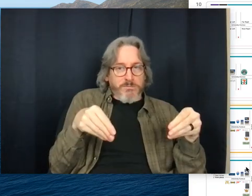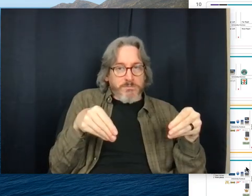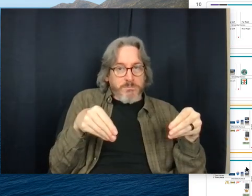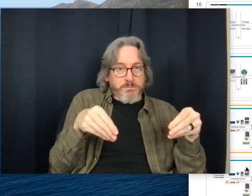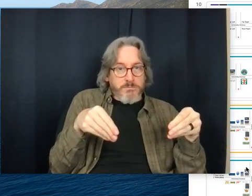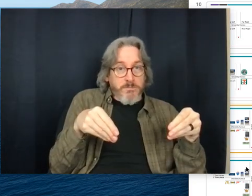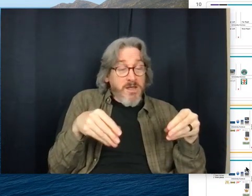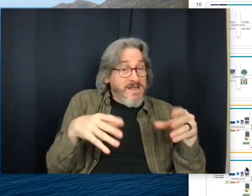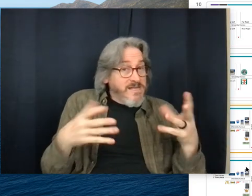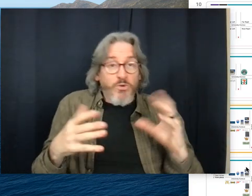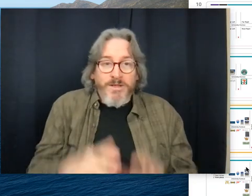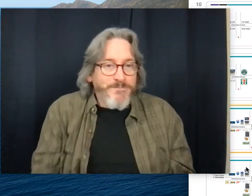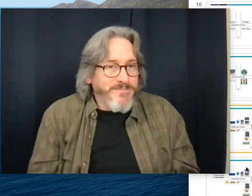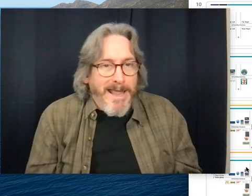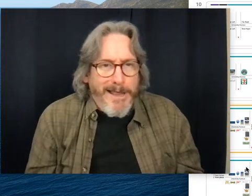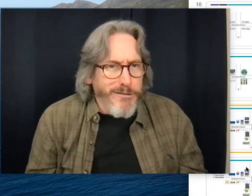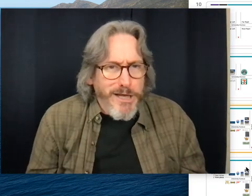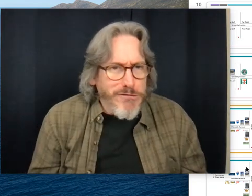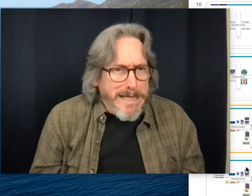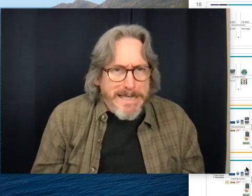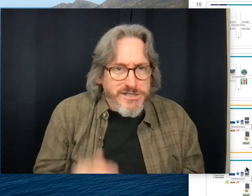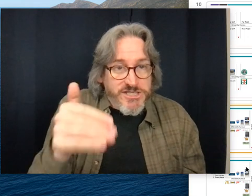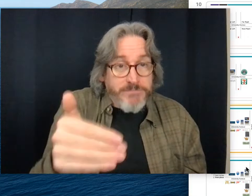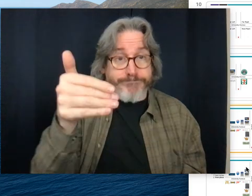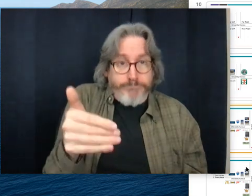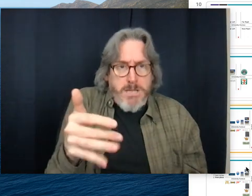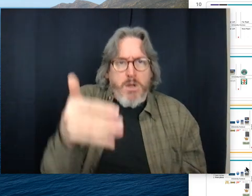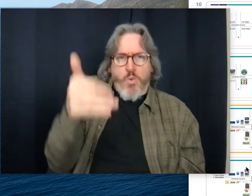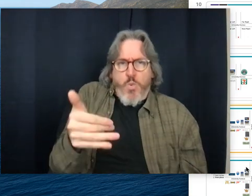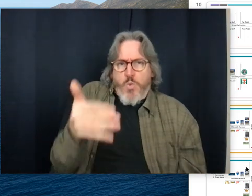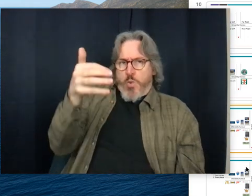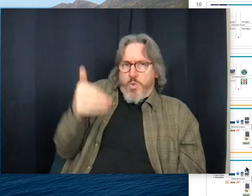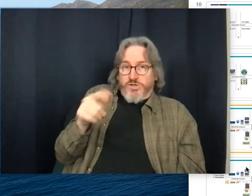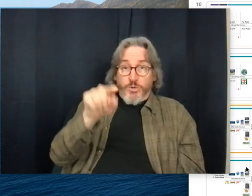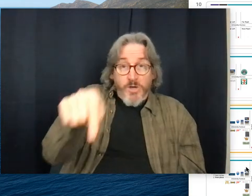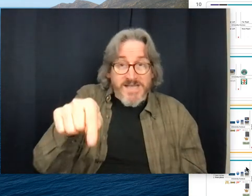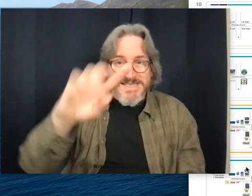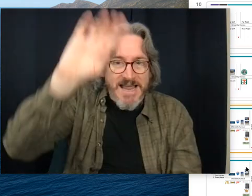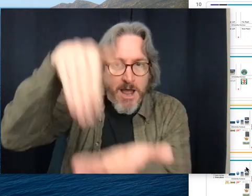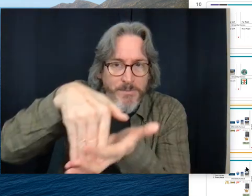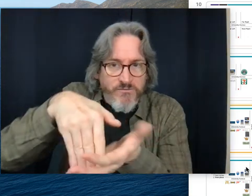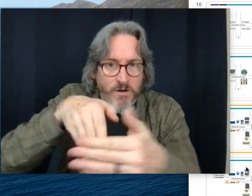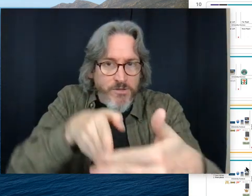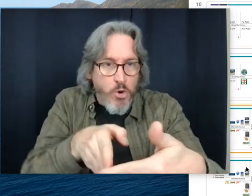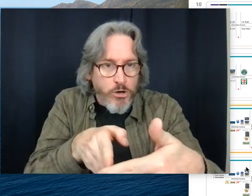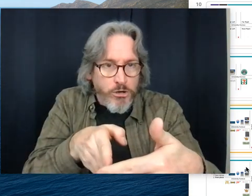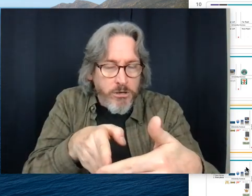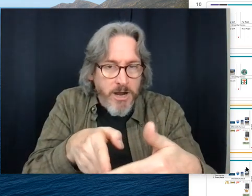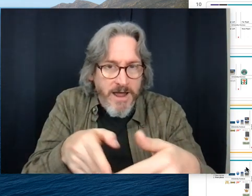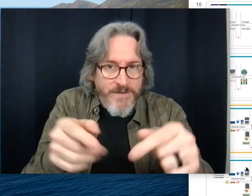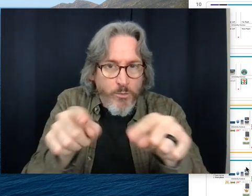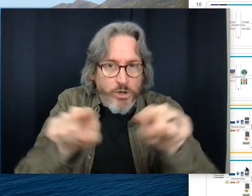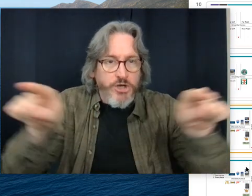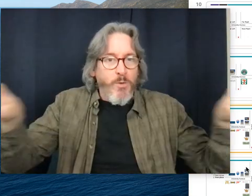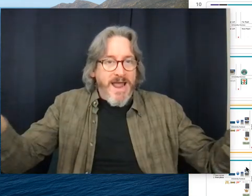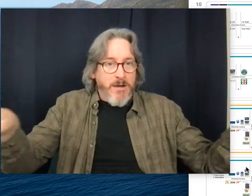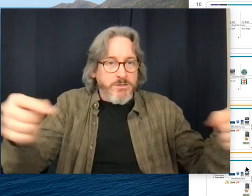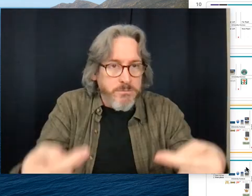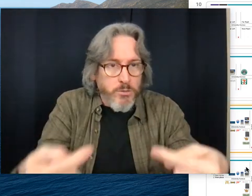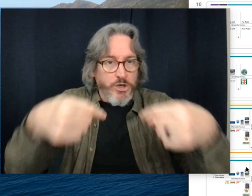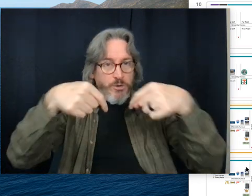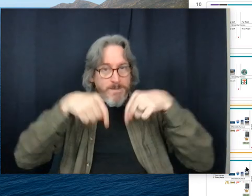store. So it literally is just, so you set up from the corner and then work your